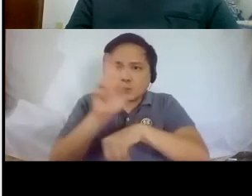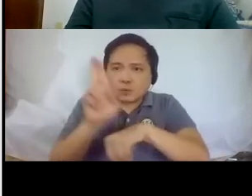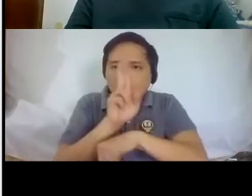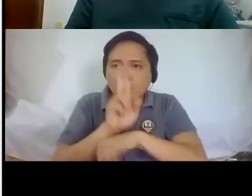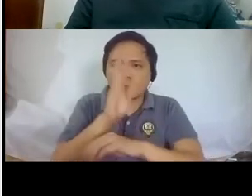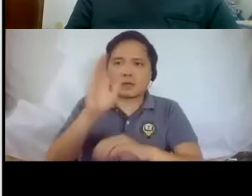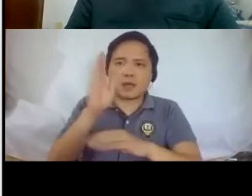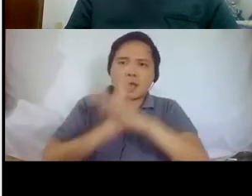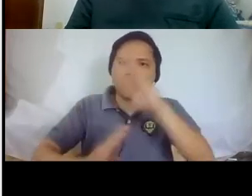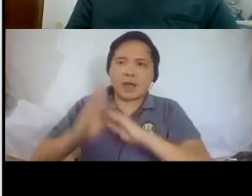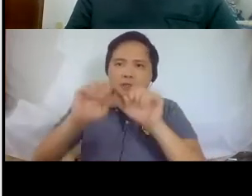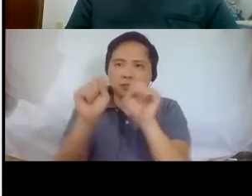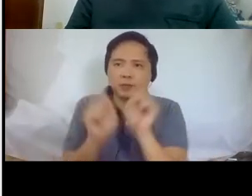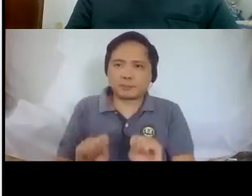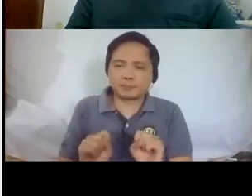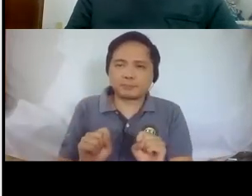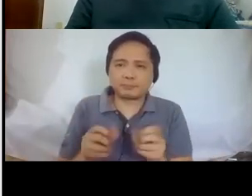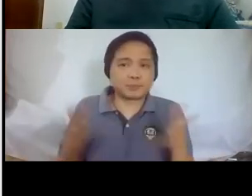hand shape.